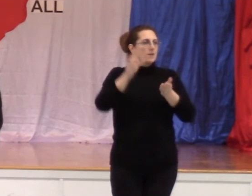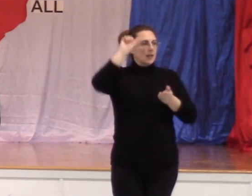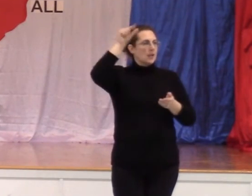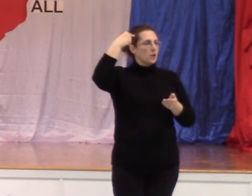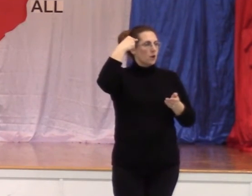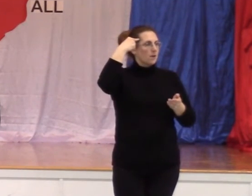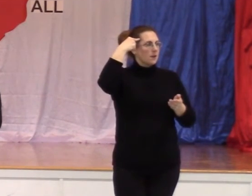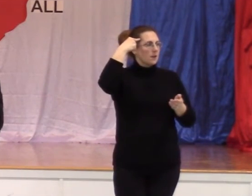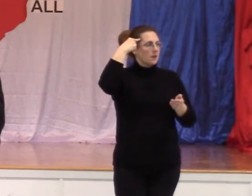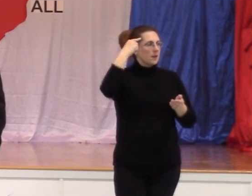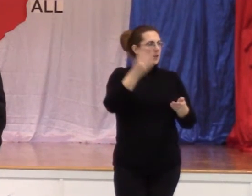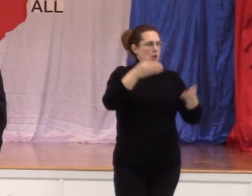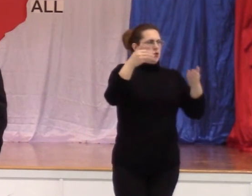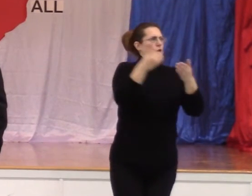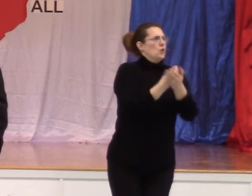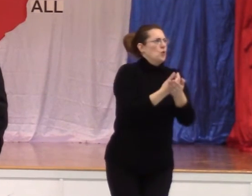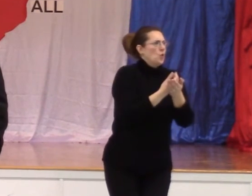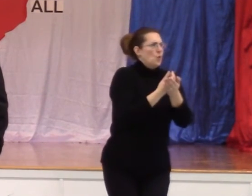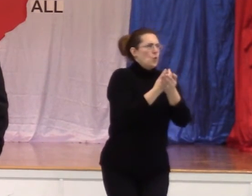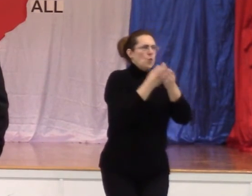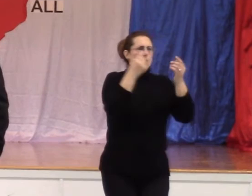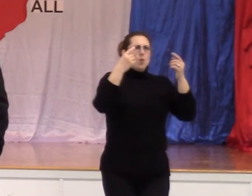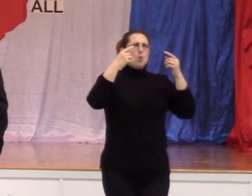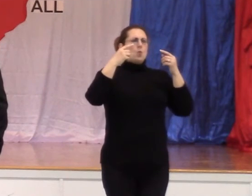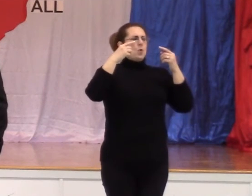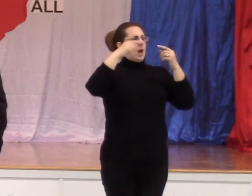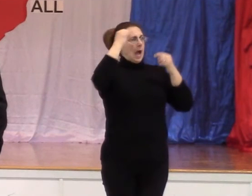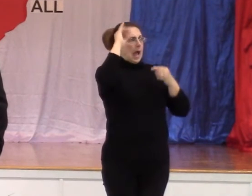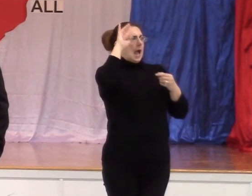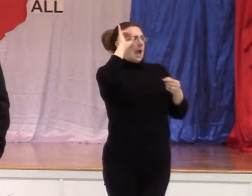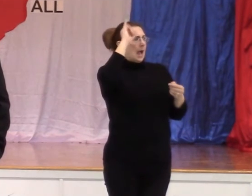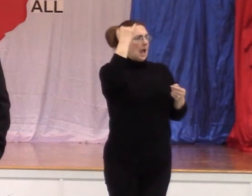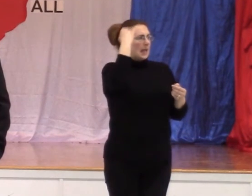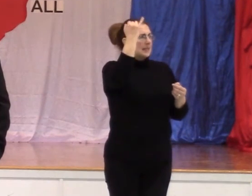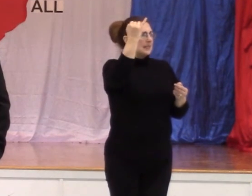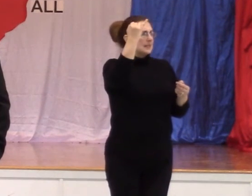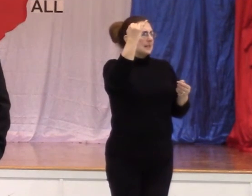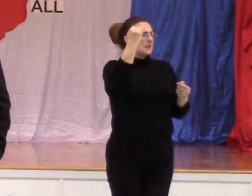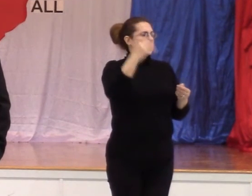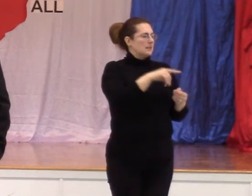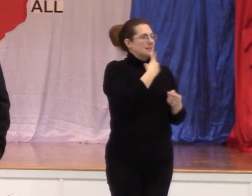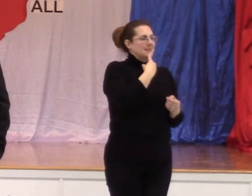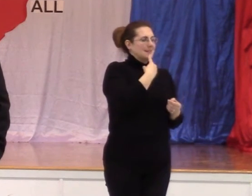That's, again, a new revelation for them, because when they thought they could serve in government, they ran into trouble.